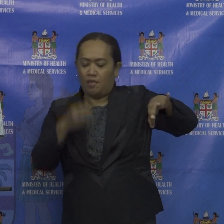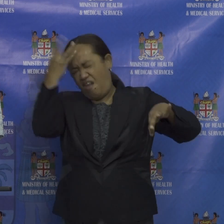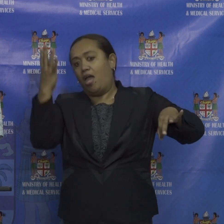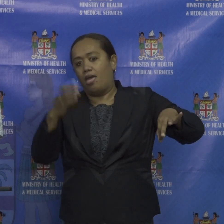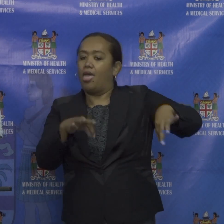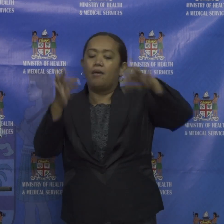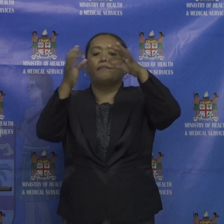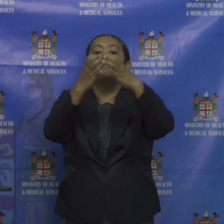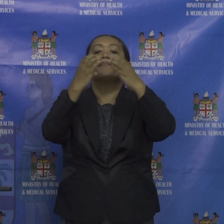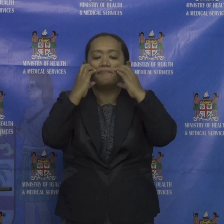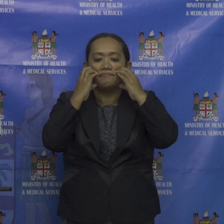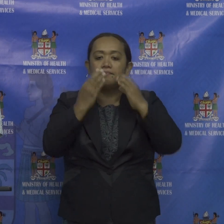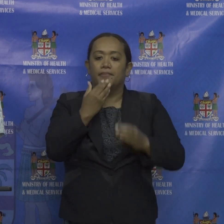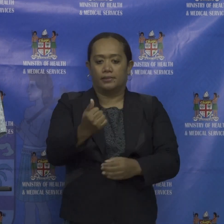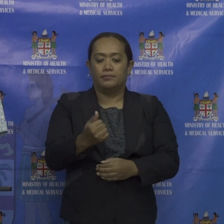you. Wear it.